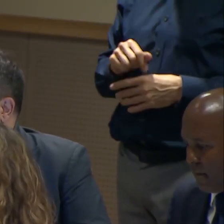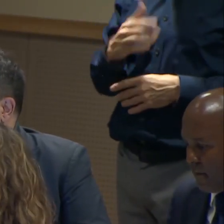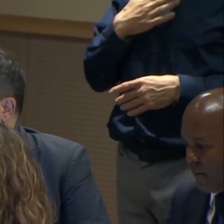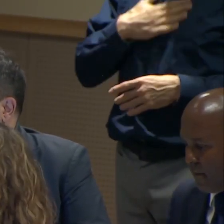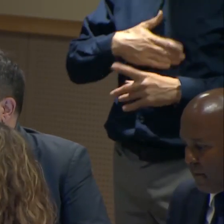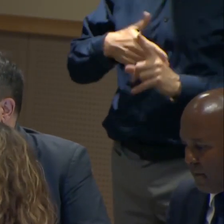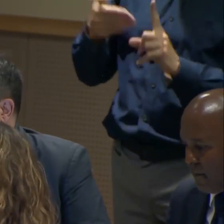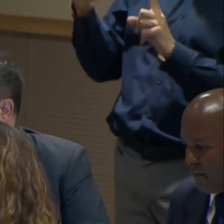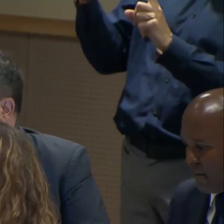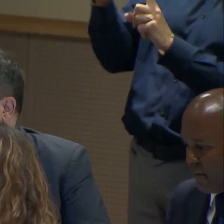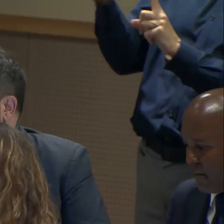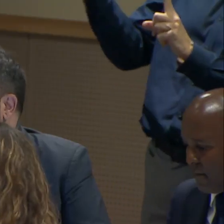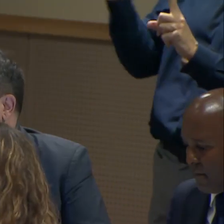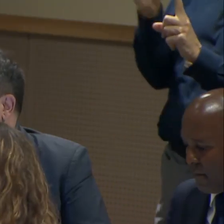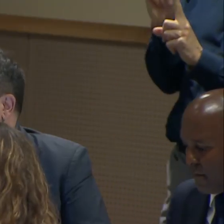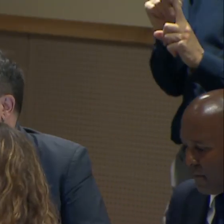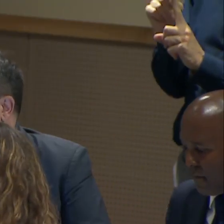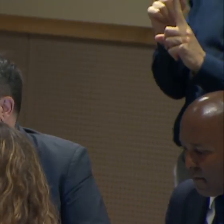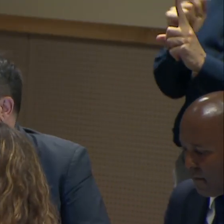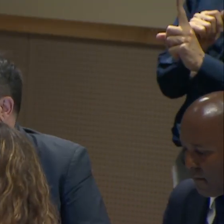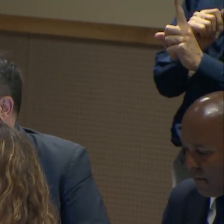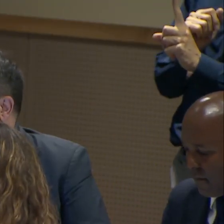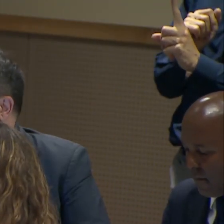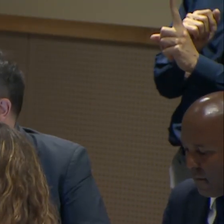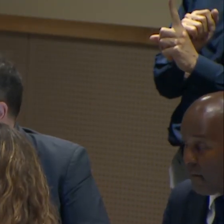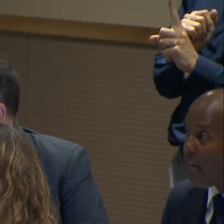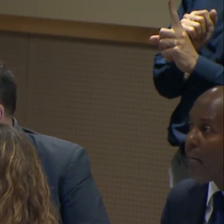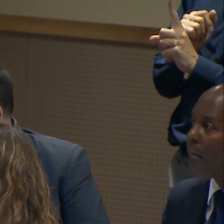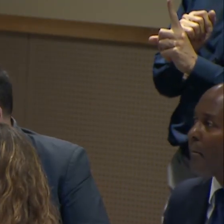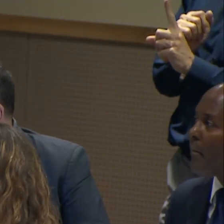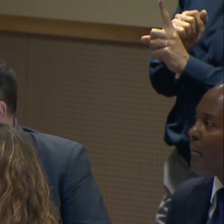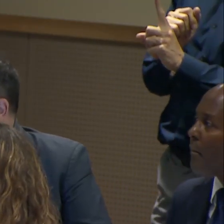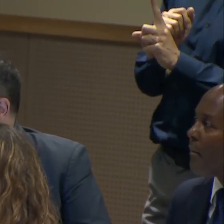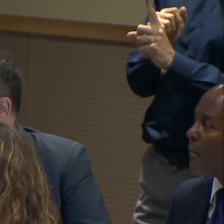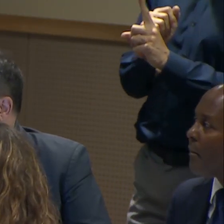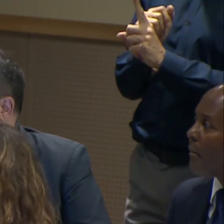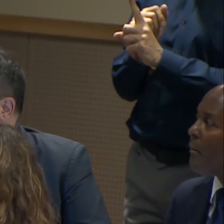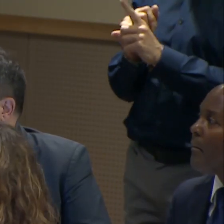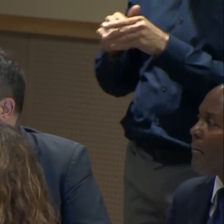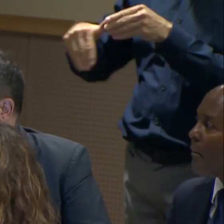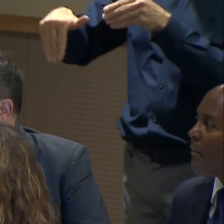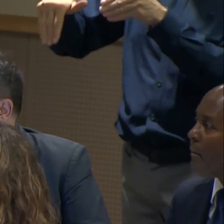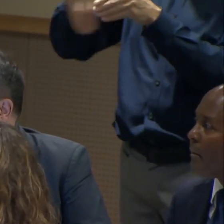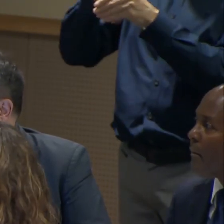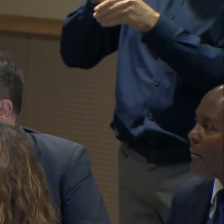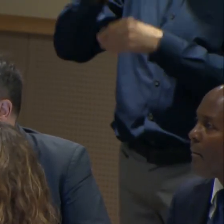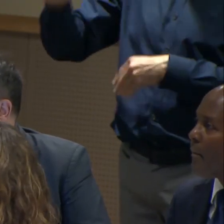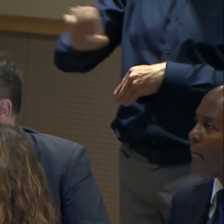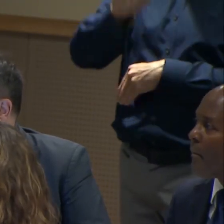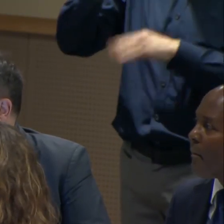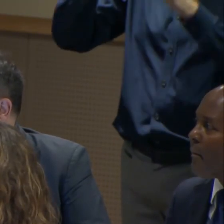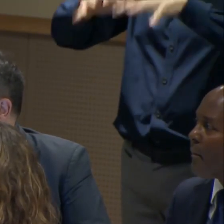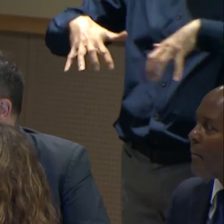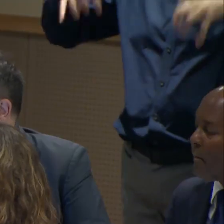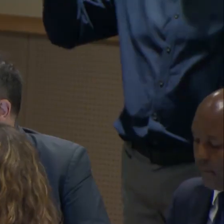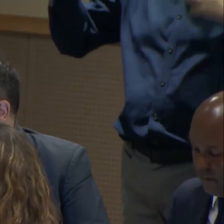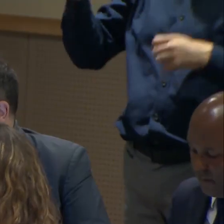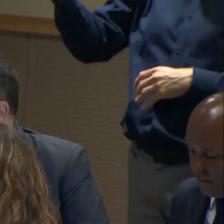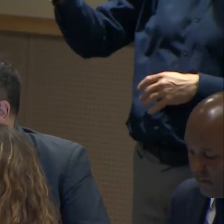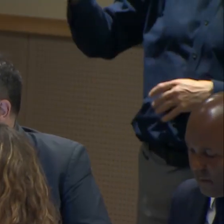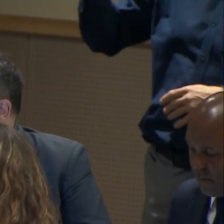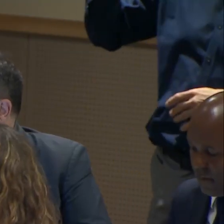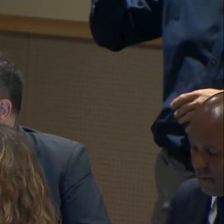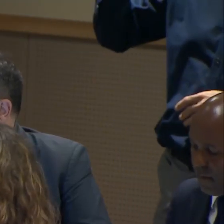us MEP, Member of the European Parliament, Alex Agiu-Saliba, who is not only Maltese, but also